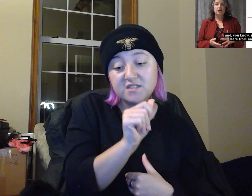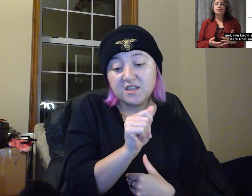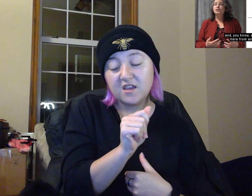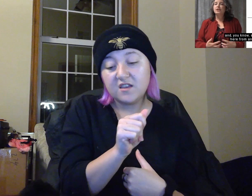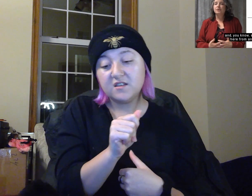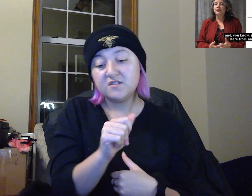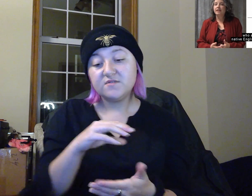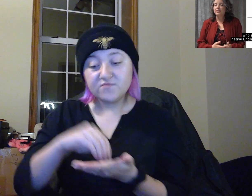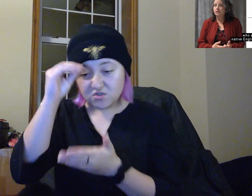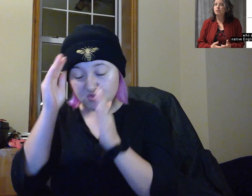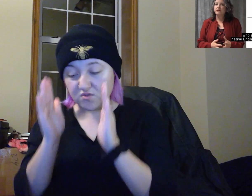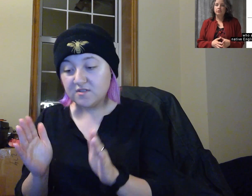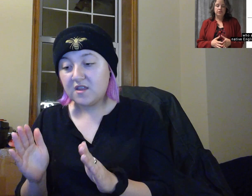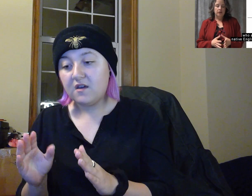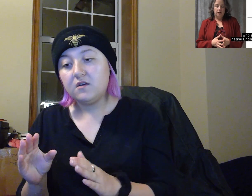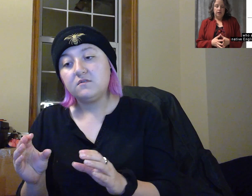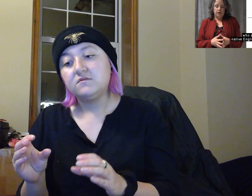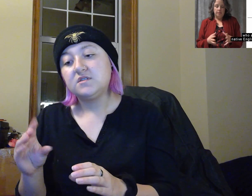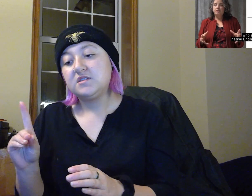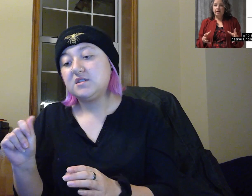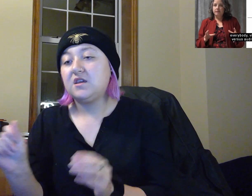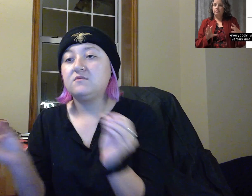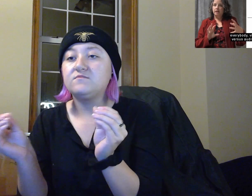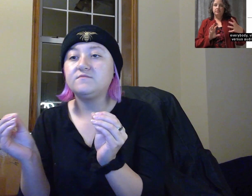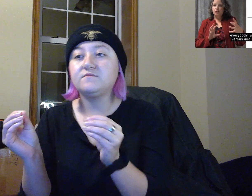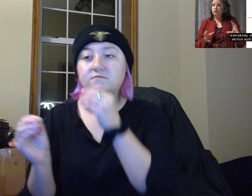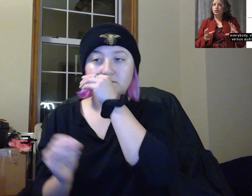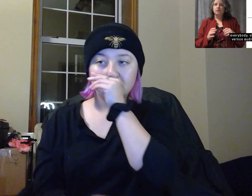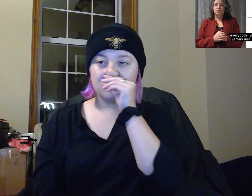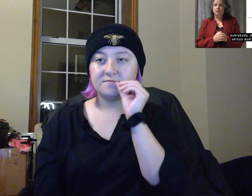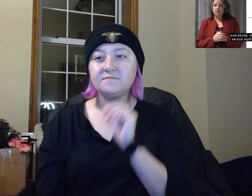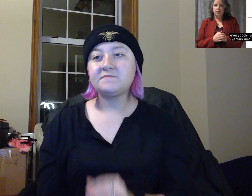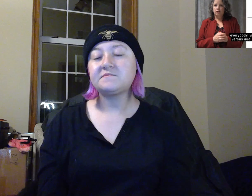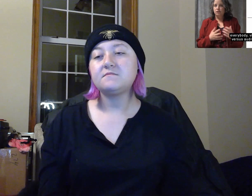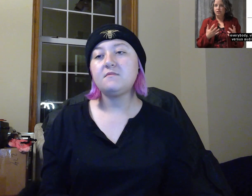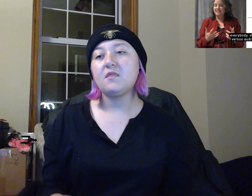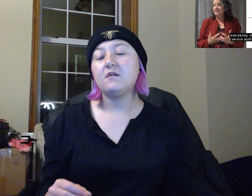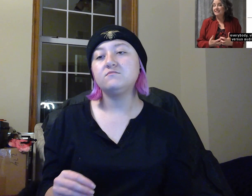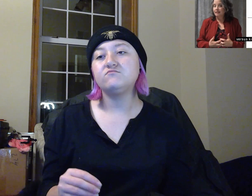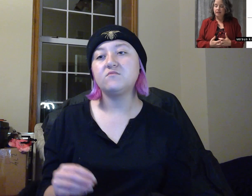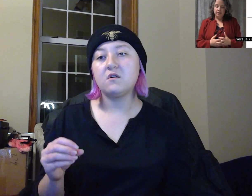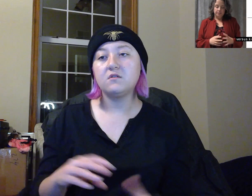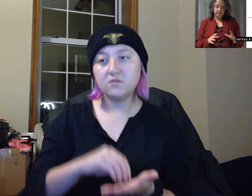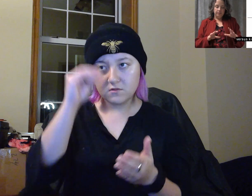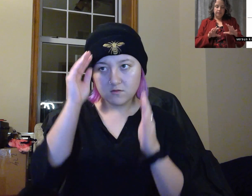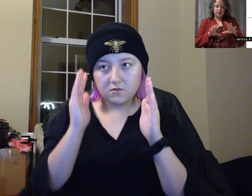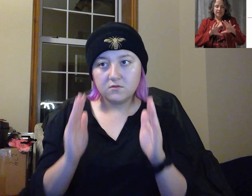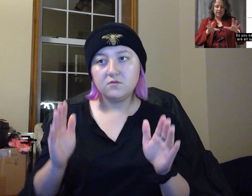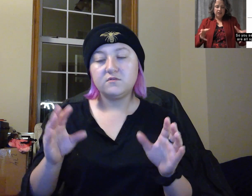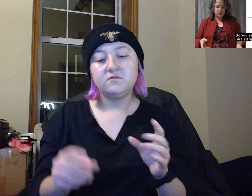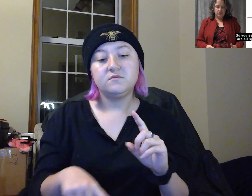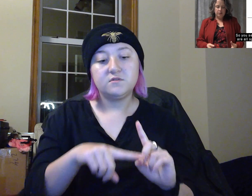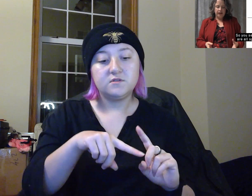from another country, who are not native English speakers, everybody. Visual learners versus auditory learners versus kinesthetic. So